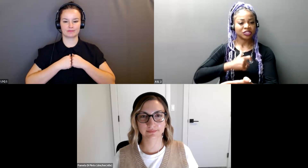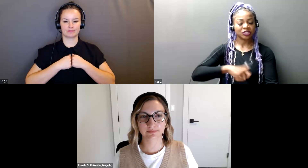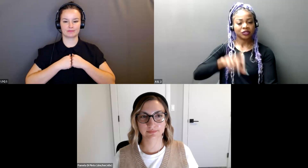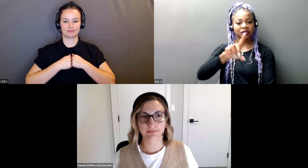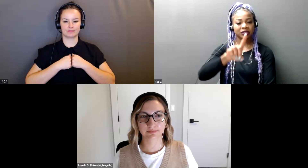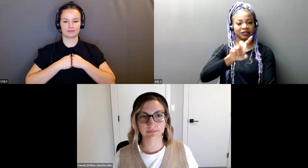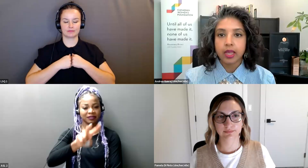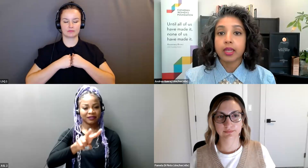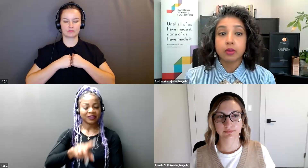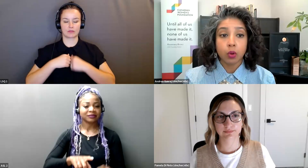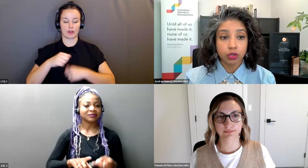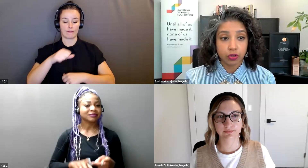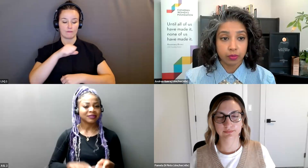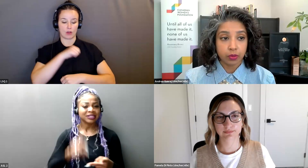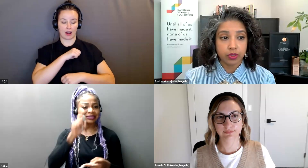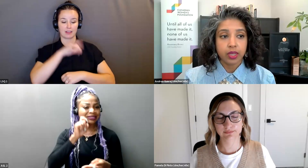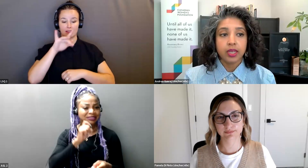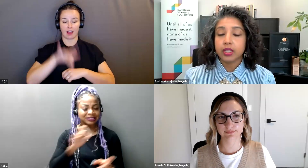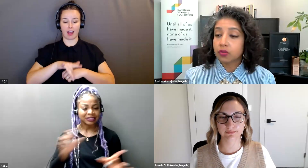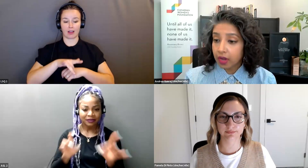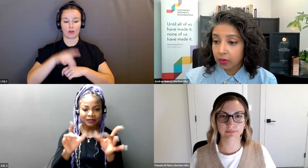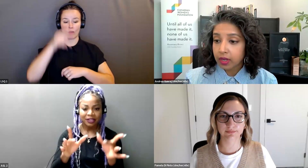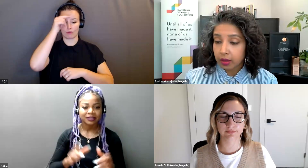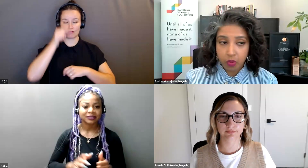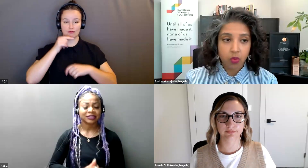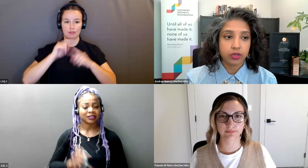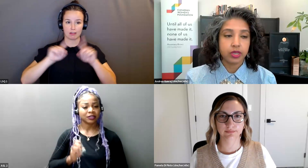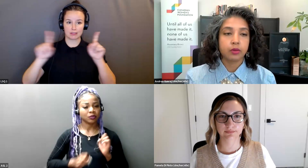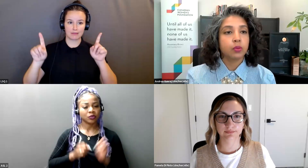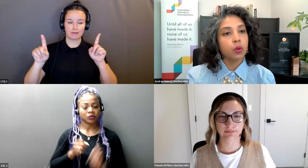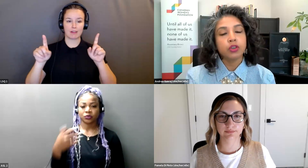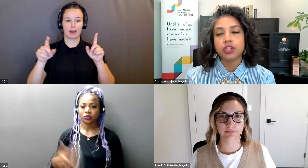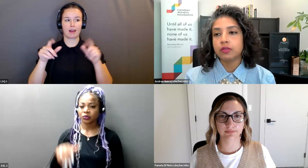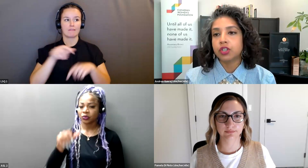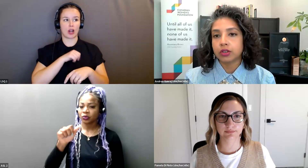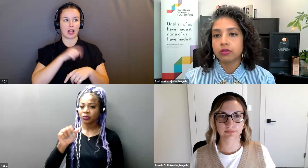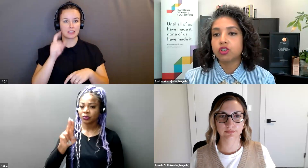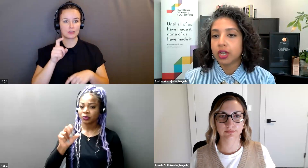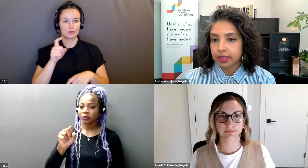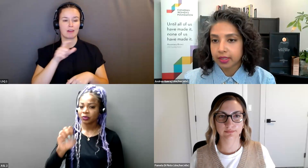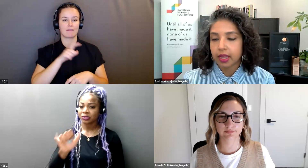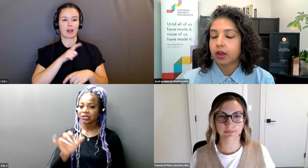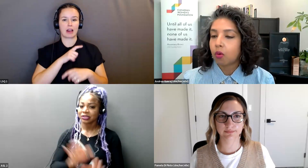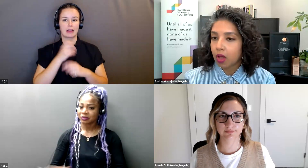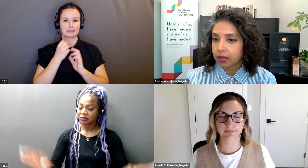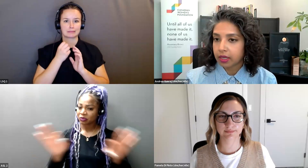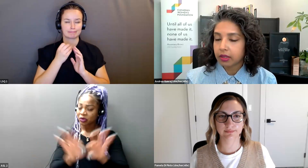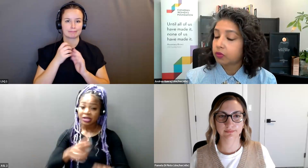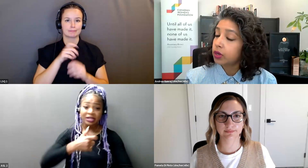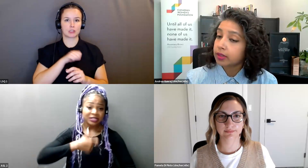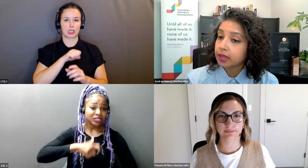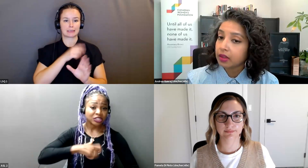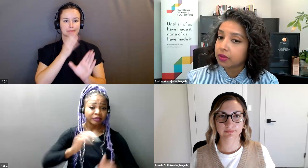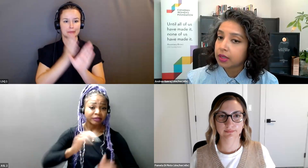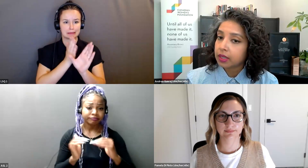and sexual violence and emotional abuse is very important. And we won't achieve gender justice and equality